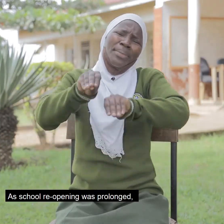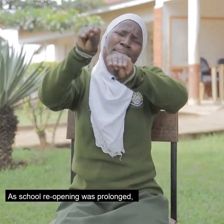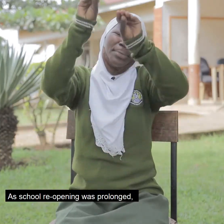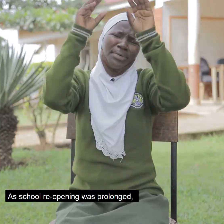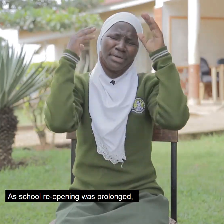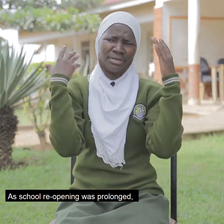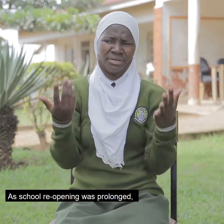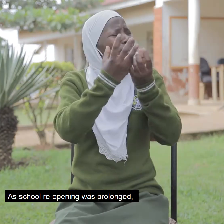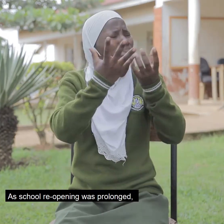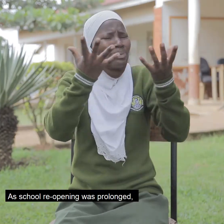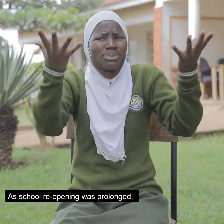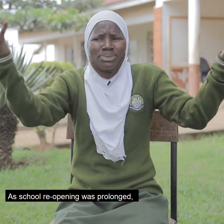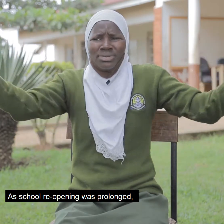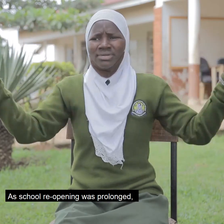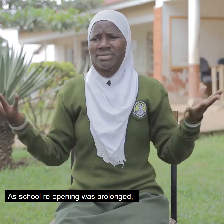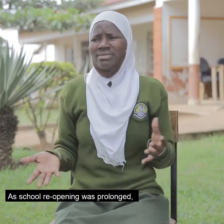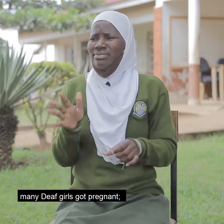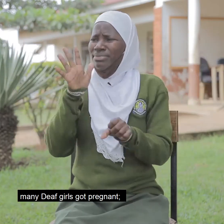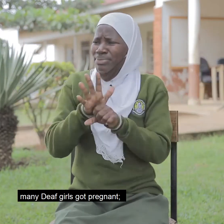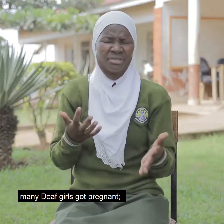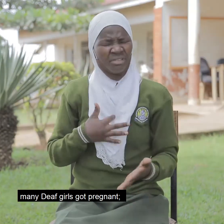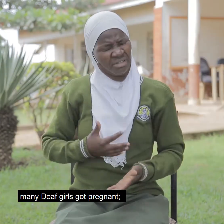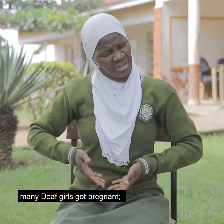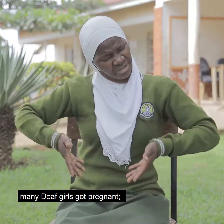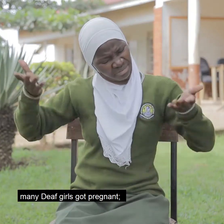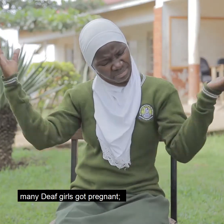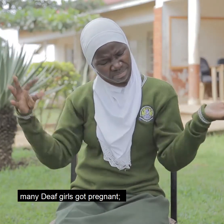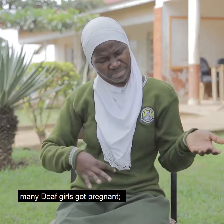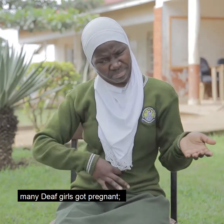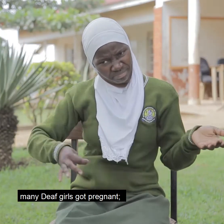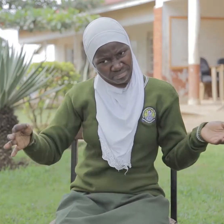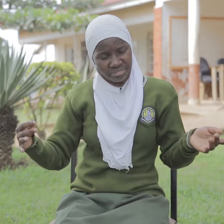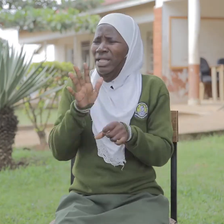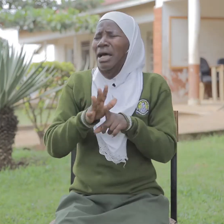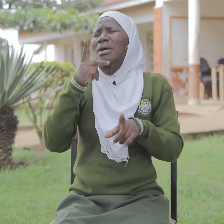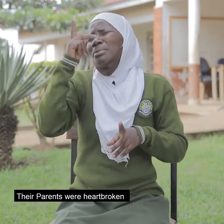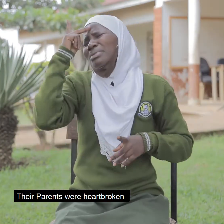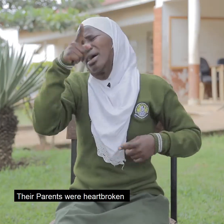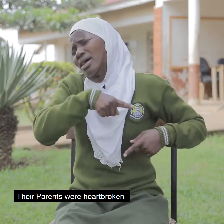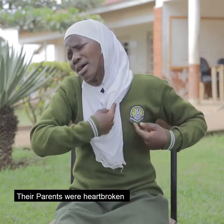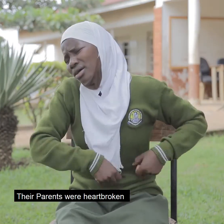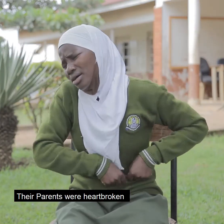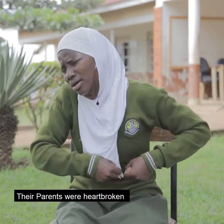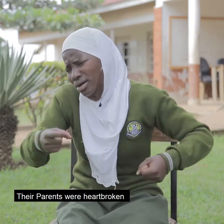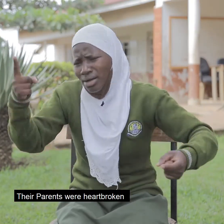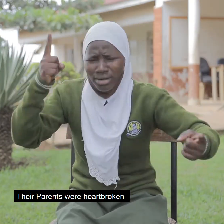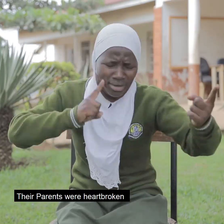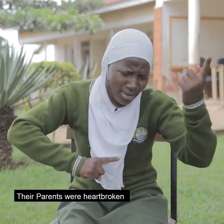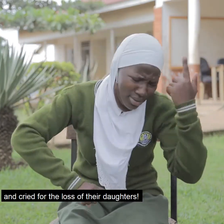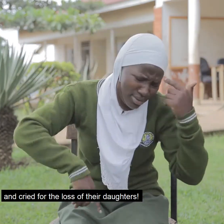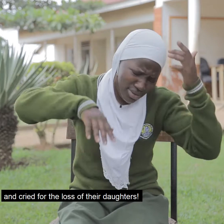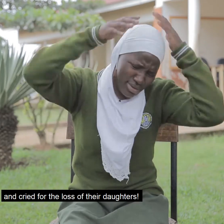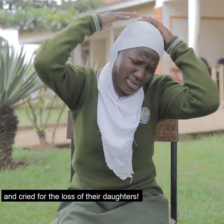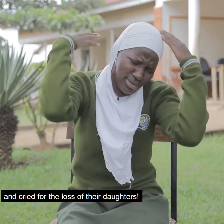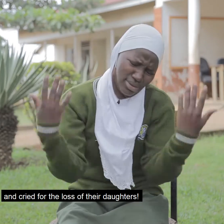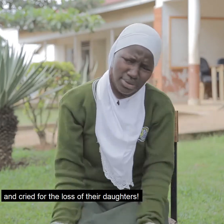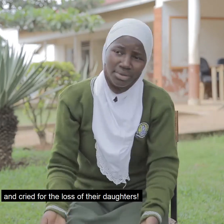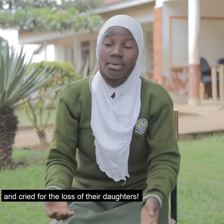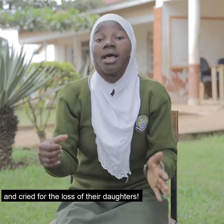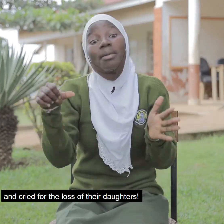school reopening was prolonged, many deaf girls got pregnant. Their parents were heartbroken and cried for the loss of their